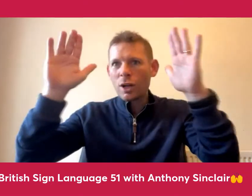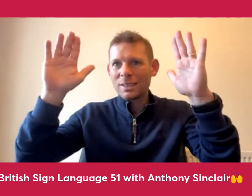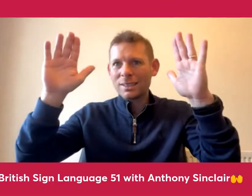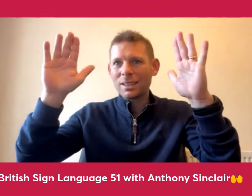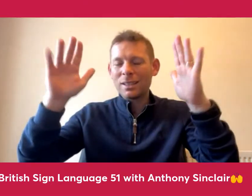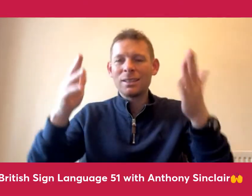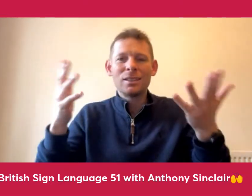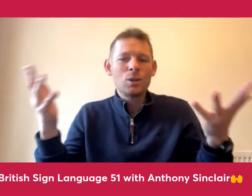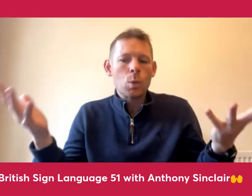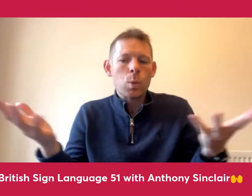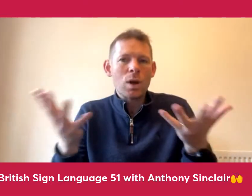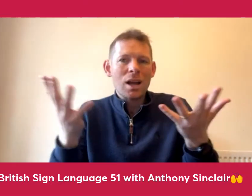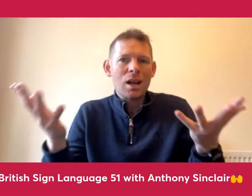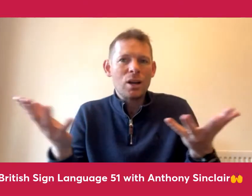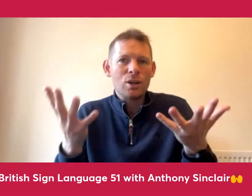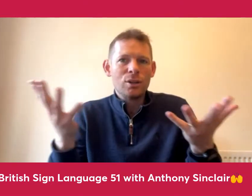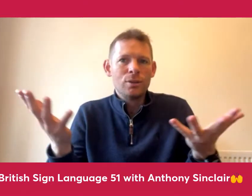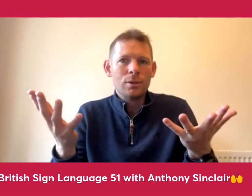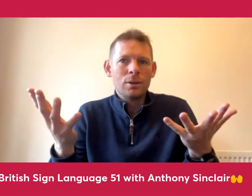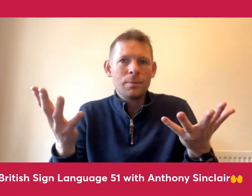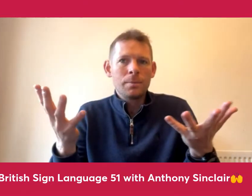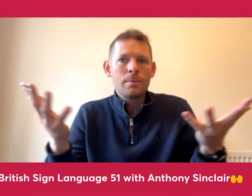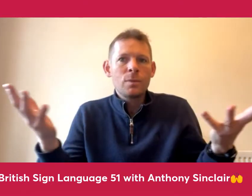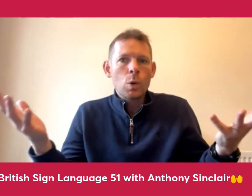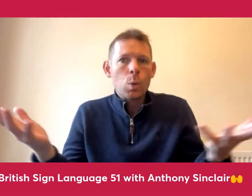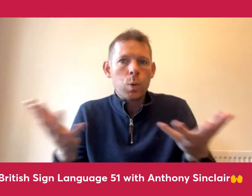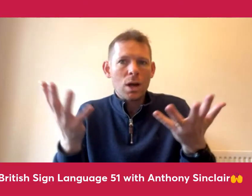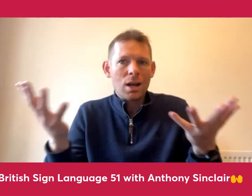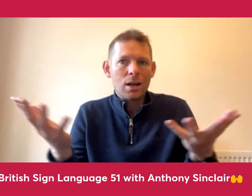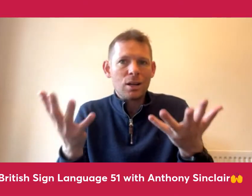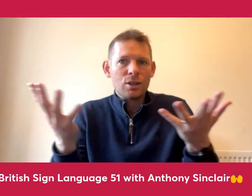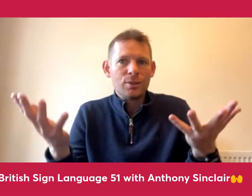is to go on holiday. Where? Where?